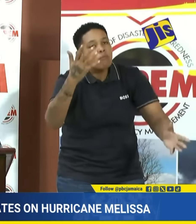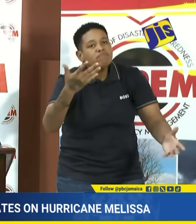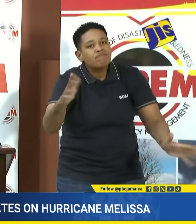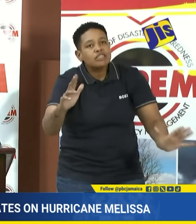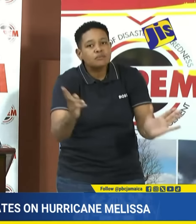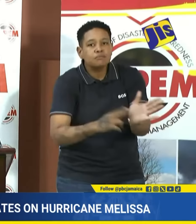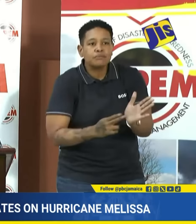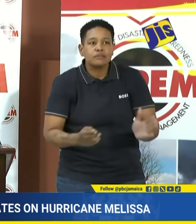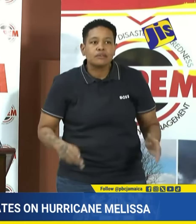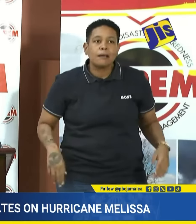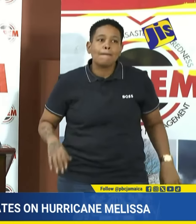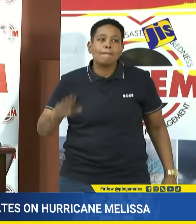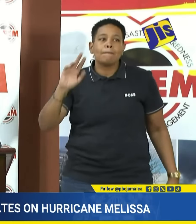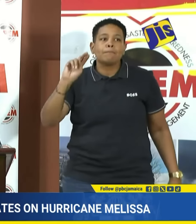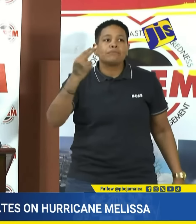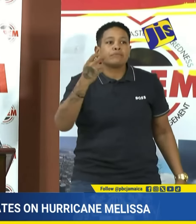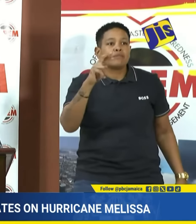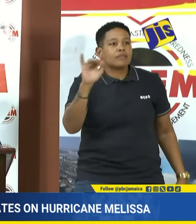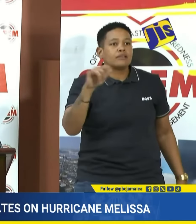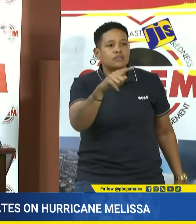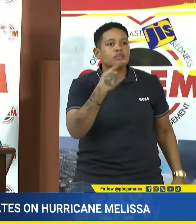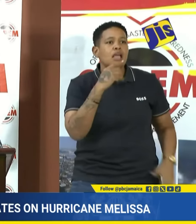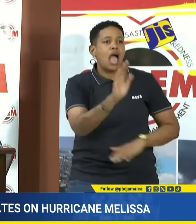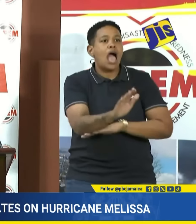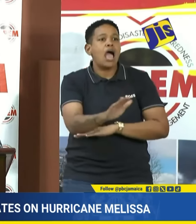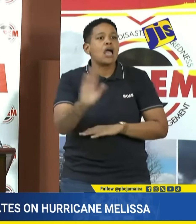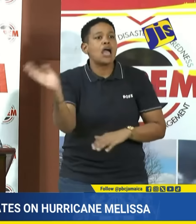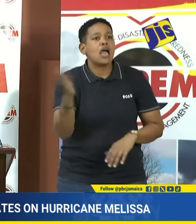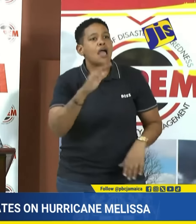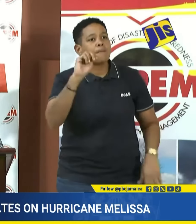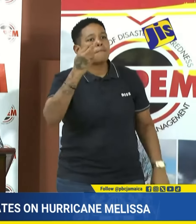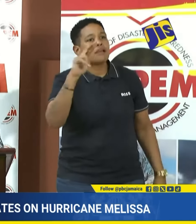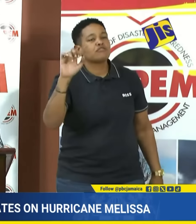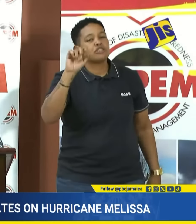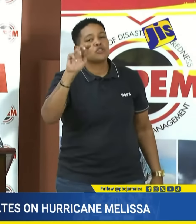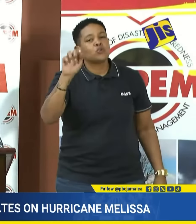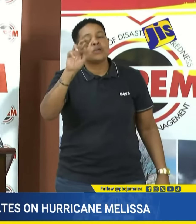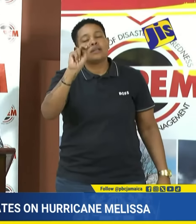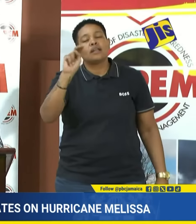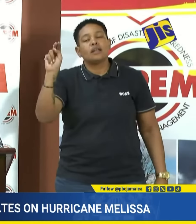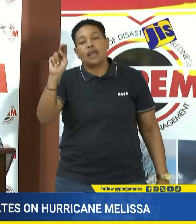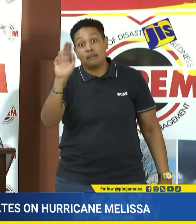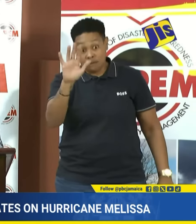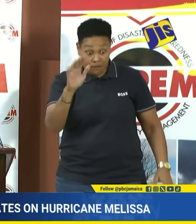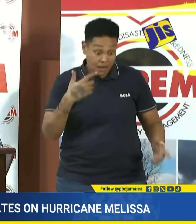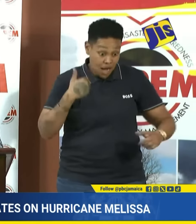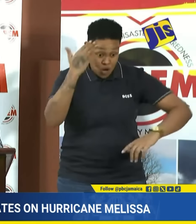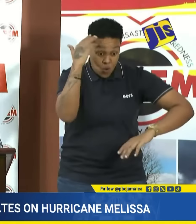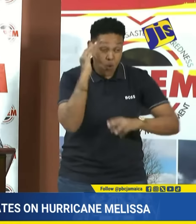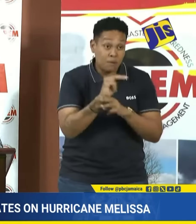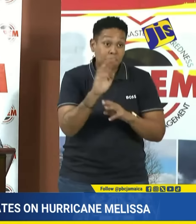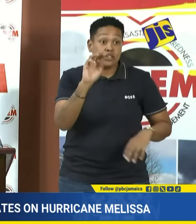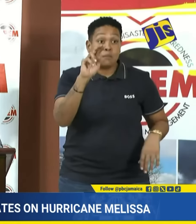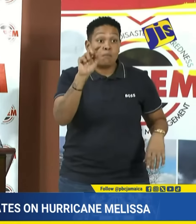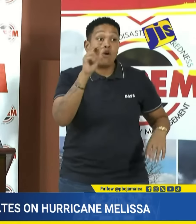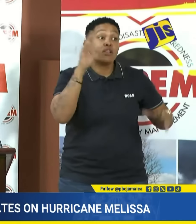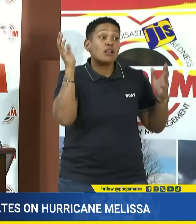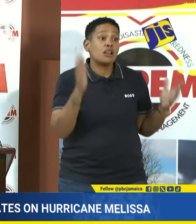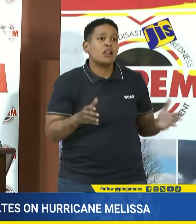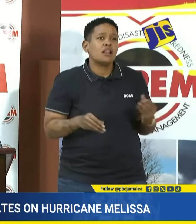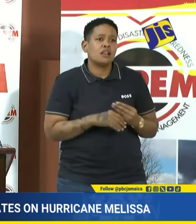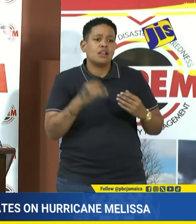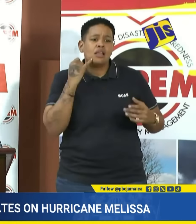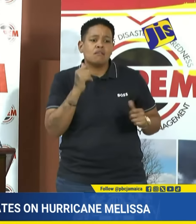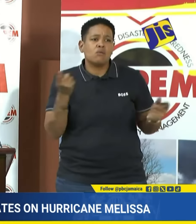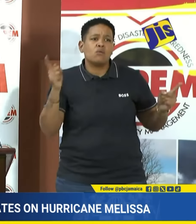All right, Mahiri. Afternoon, everybody. Mahiri Stewart, Nationwide News. I know Minister Morgan isn't here, but